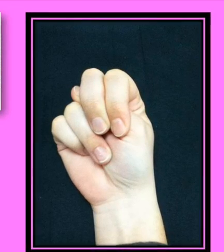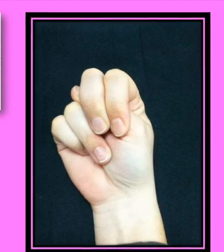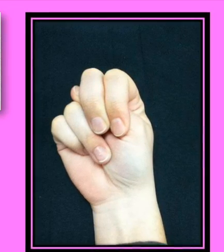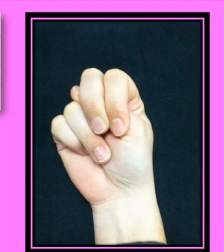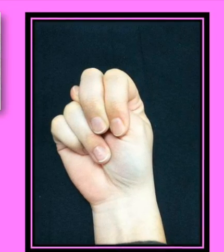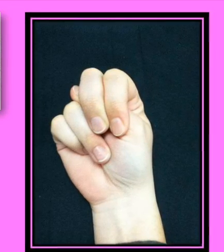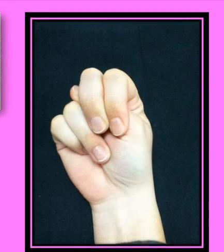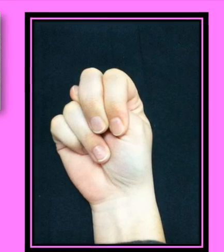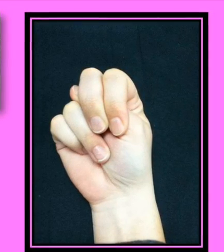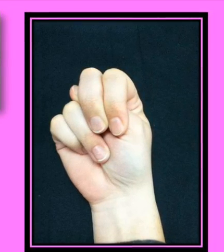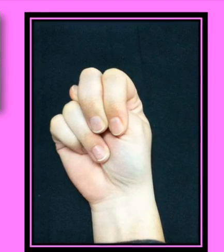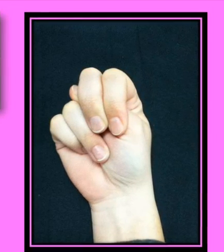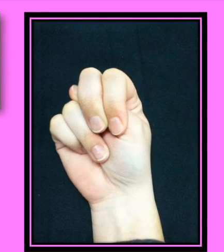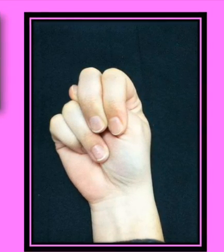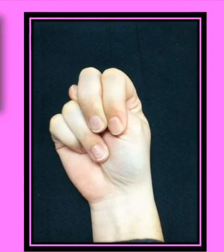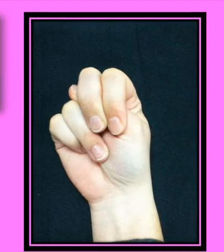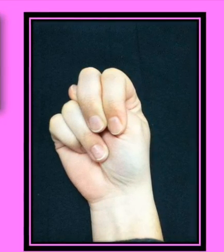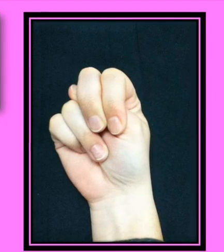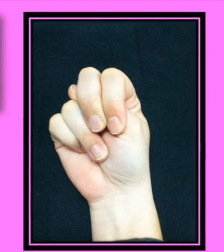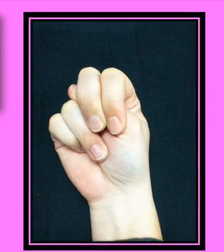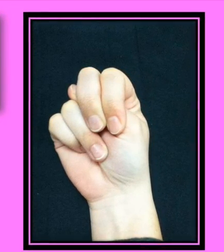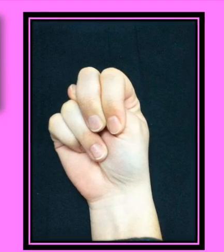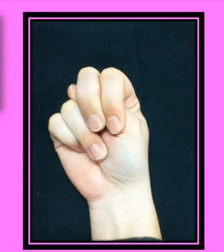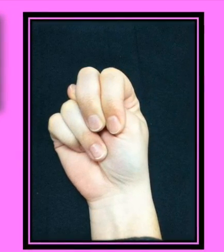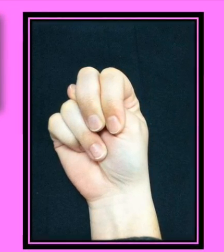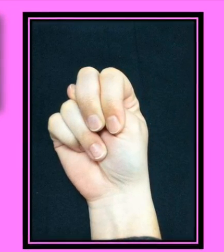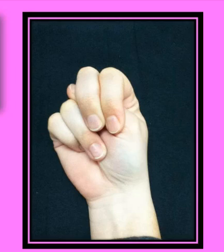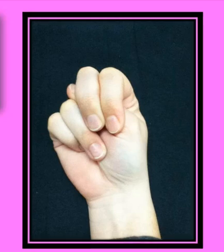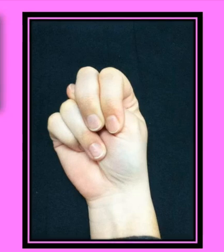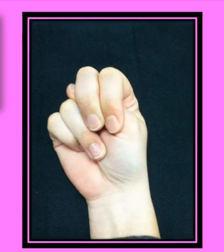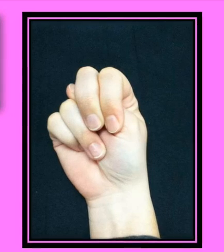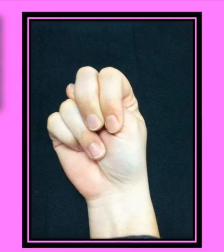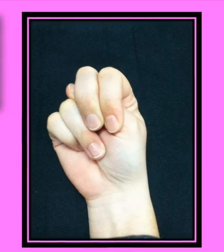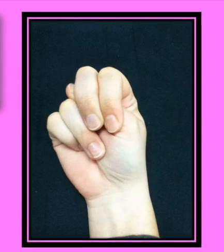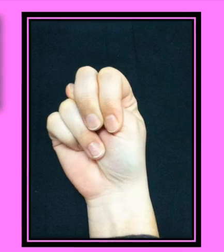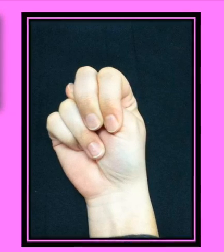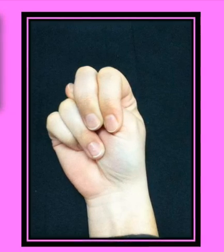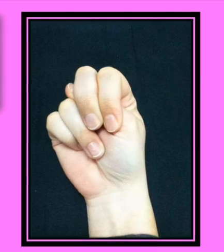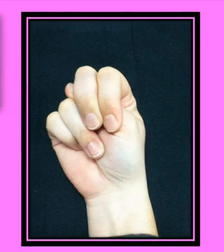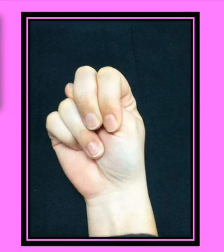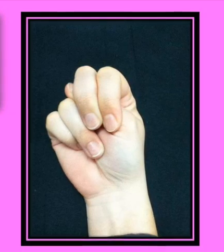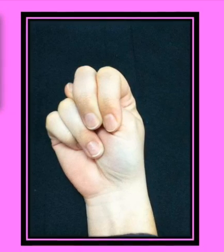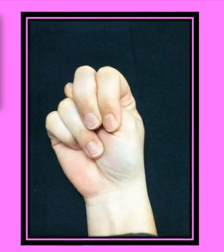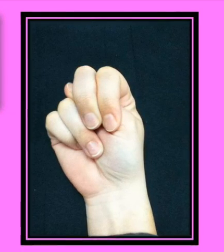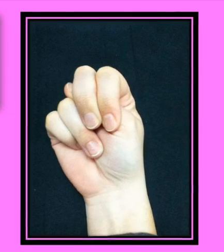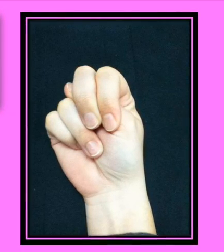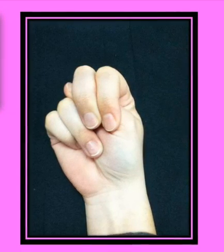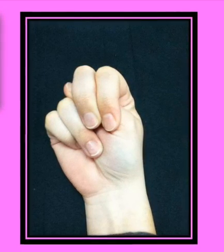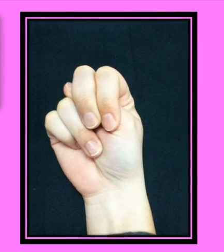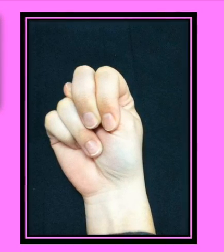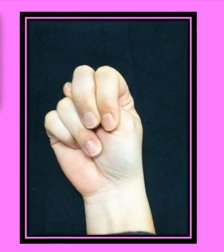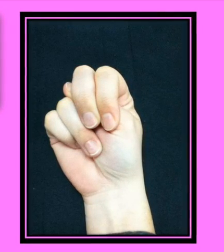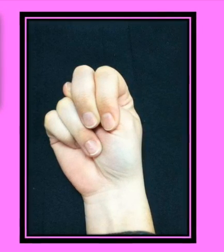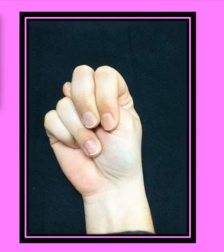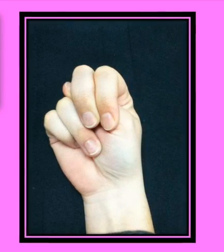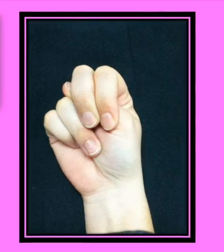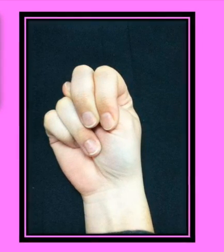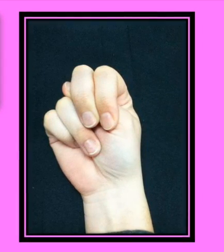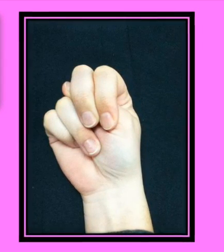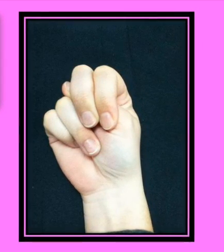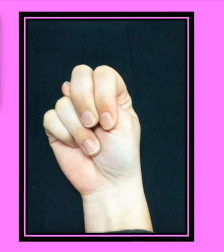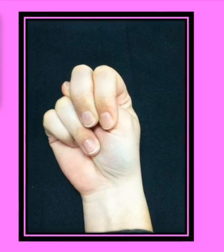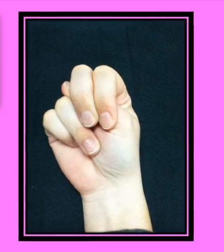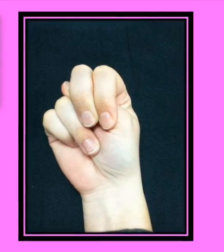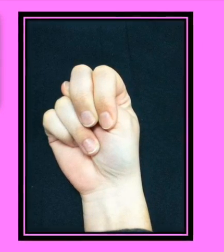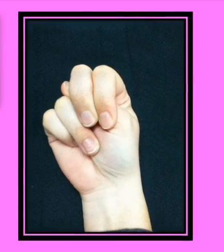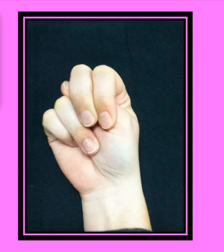for the letter N sign is that a fist will be formed, but your thumb is tucked under your index and middle finger of your hand,